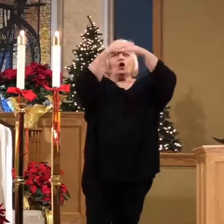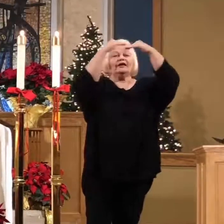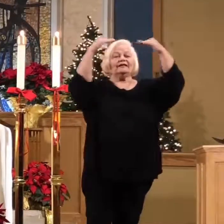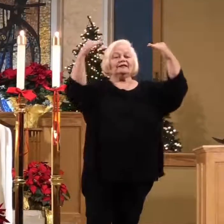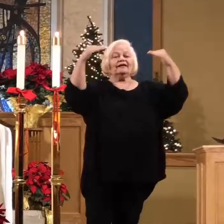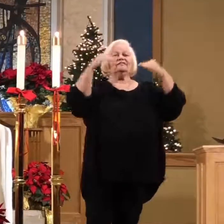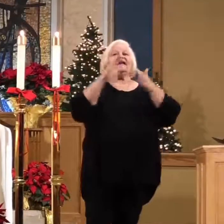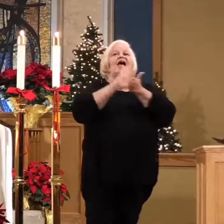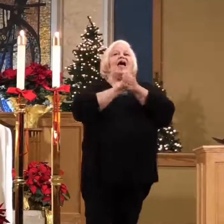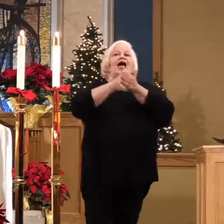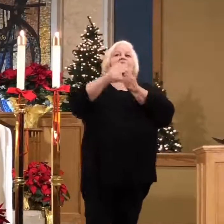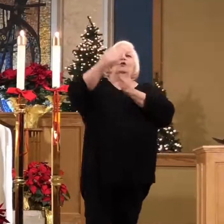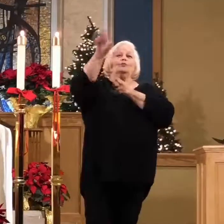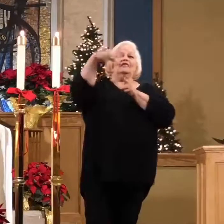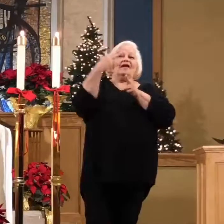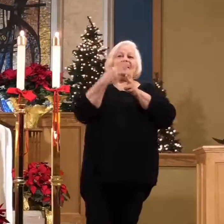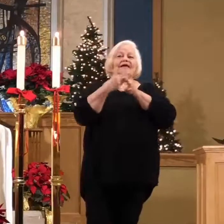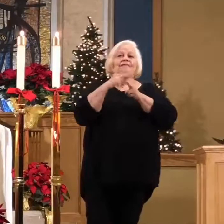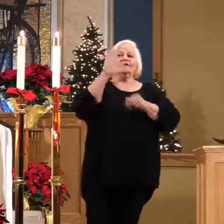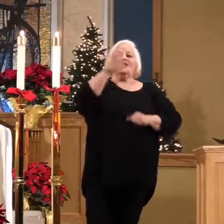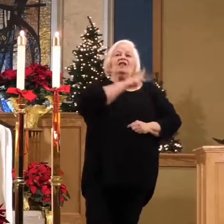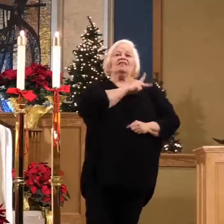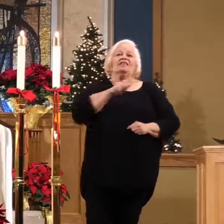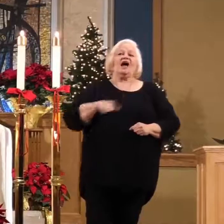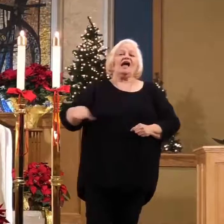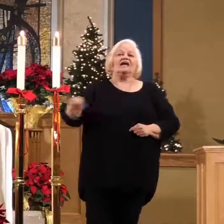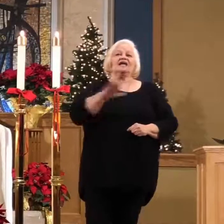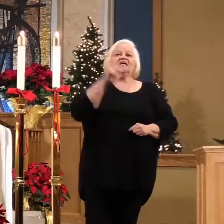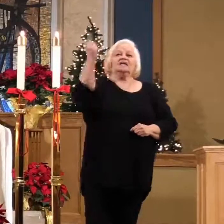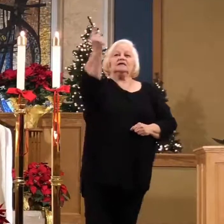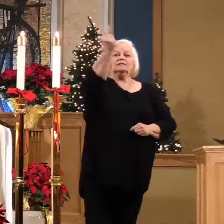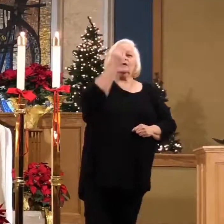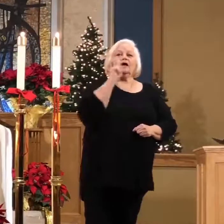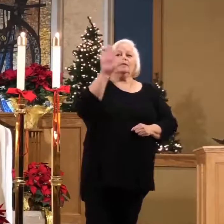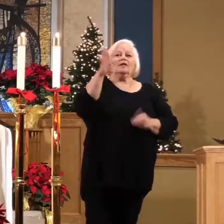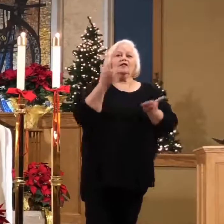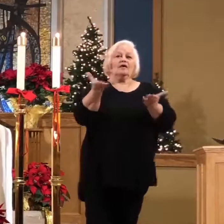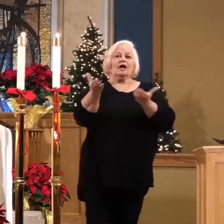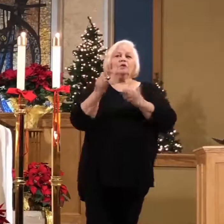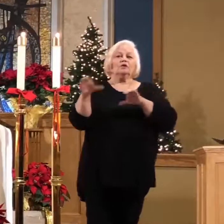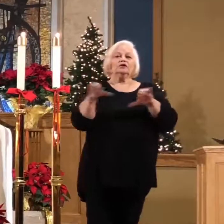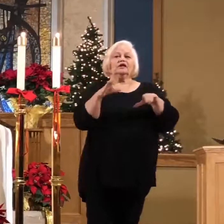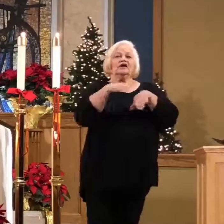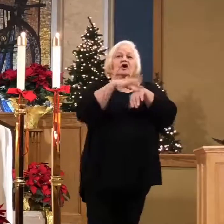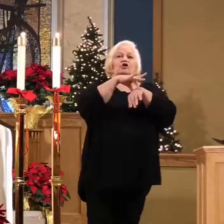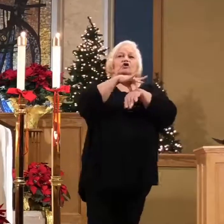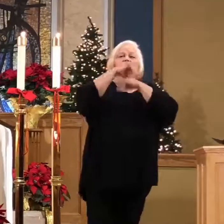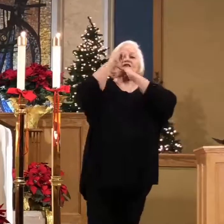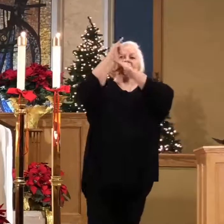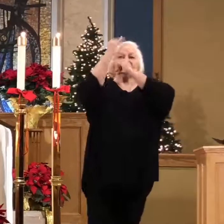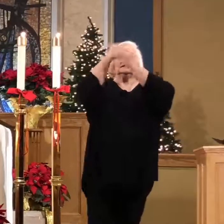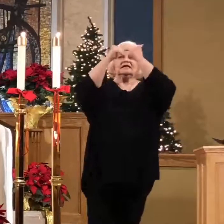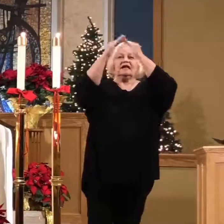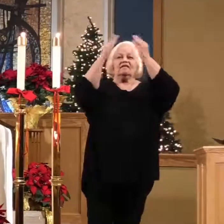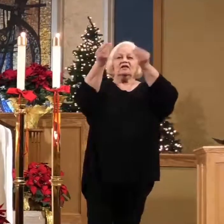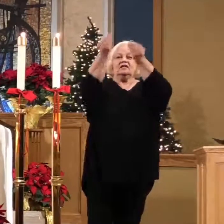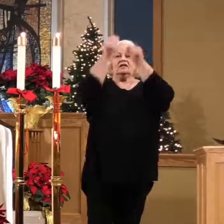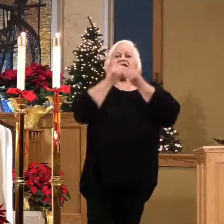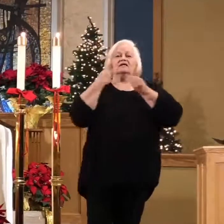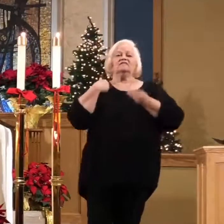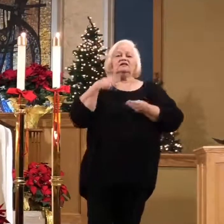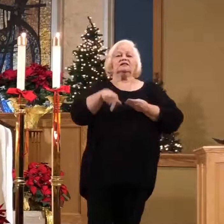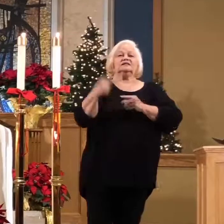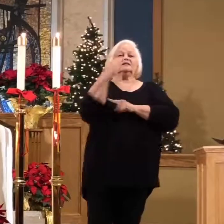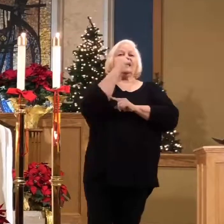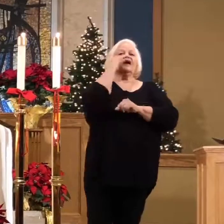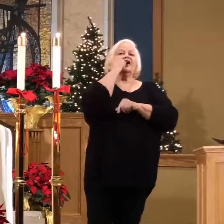who art in heaven, hallowed be thy name. Thy kingdom come, thy will be done, on earth as it is in heaven. Give